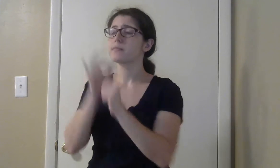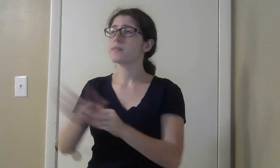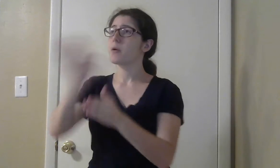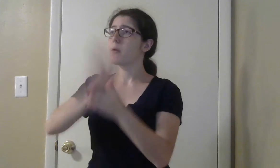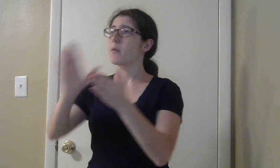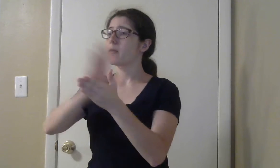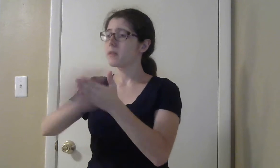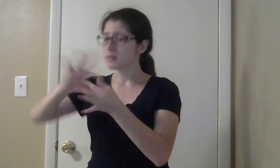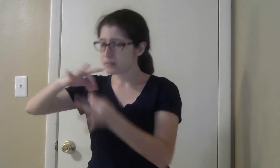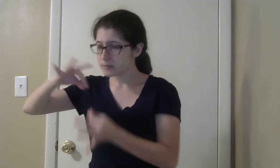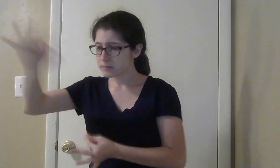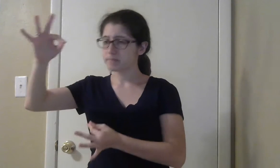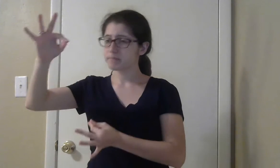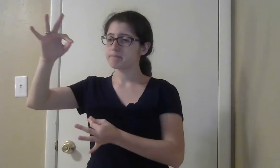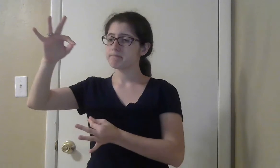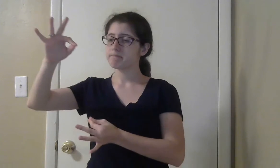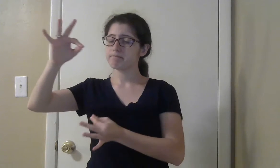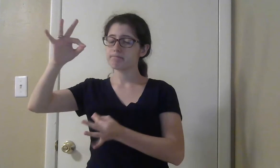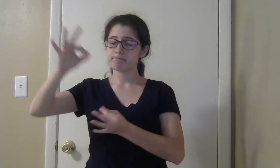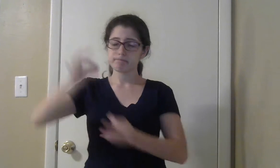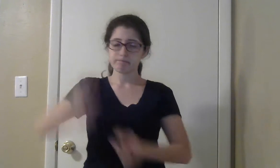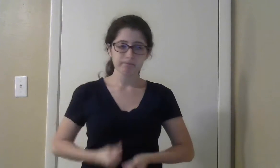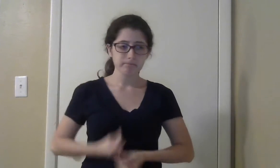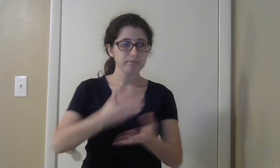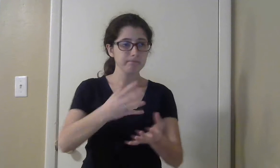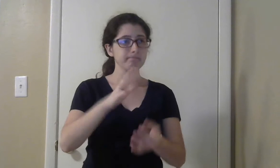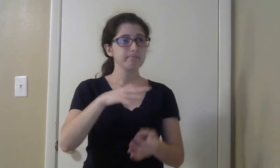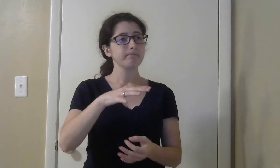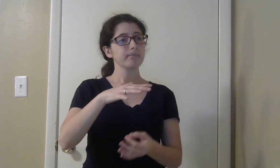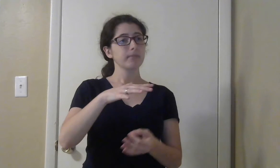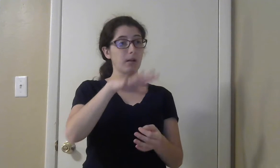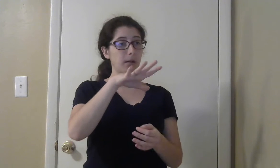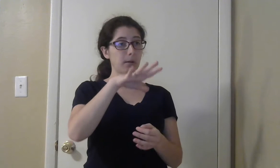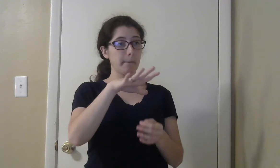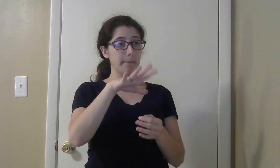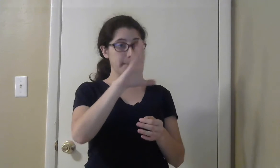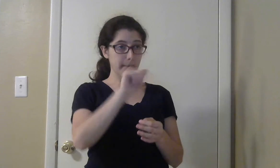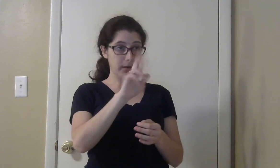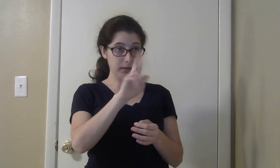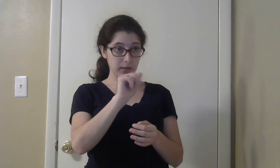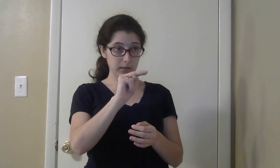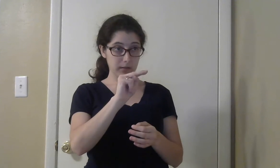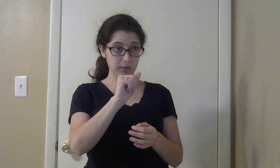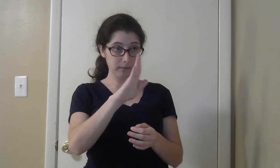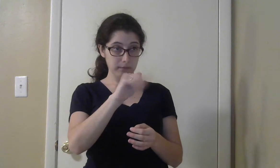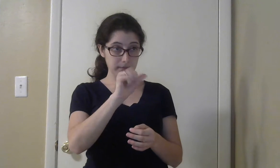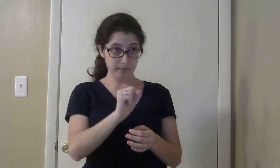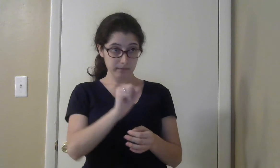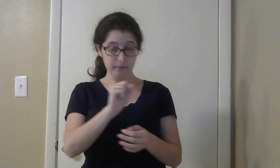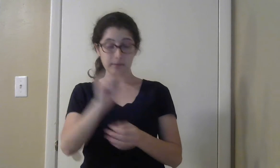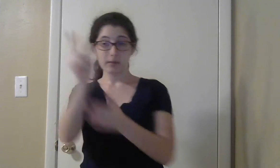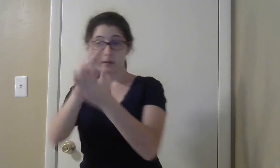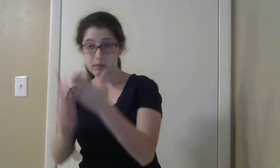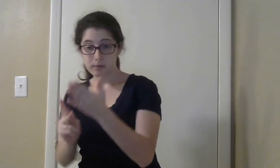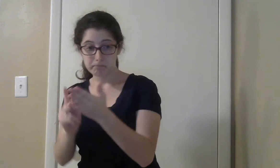for me Barnabas and Saul for the work to which I've called them." And then, after fasting